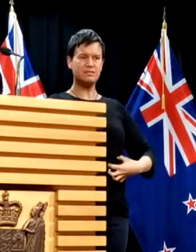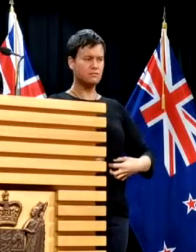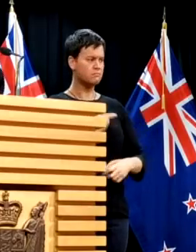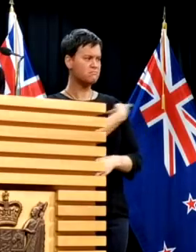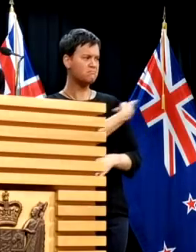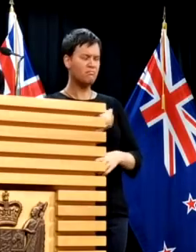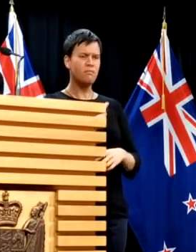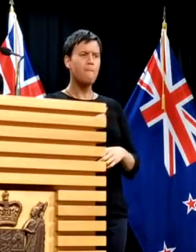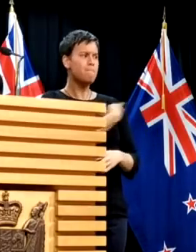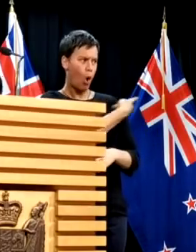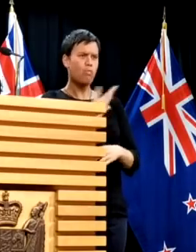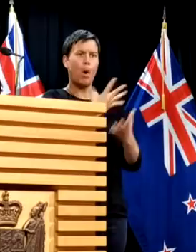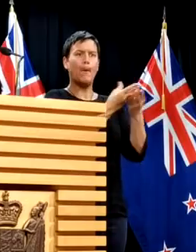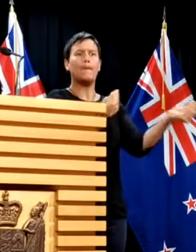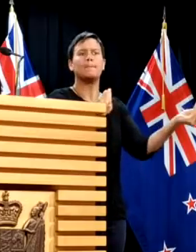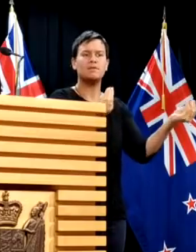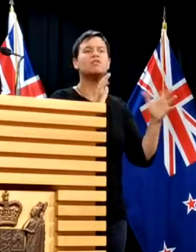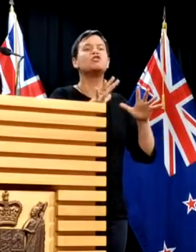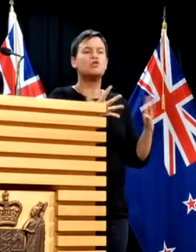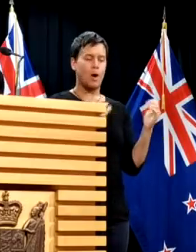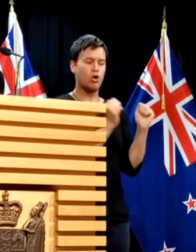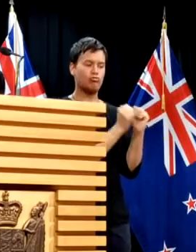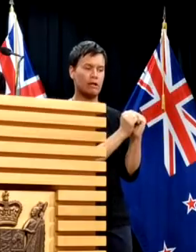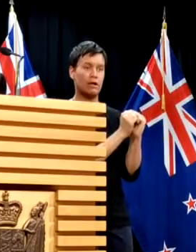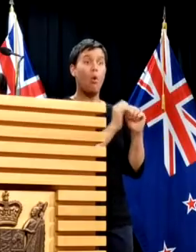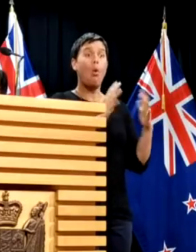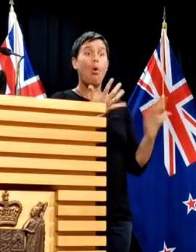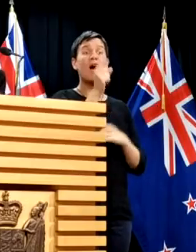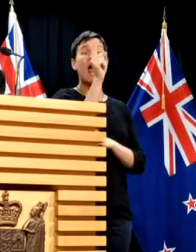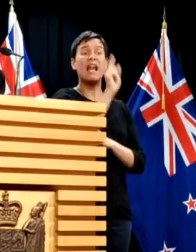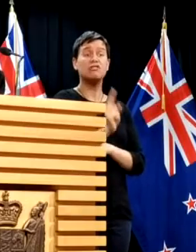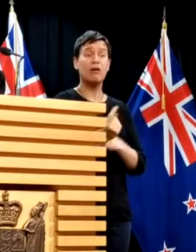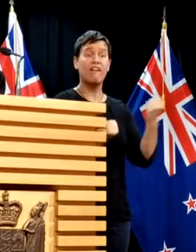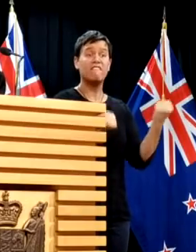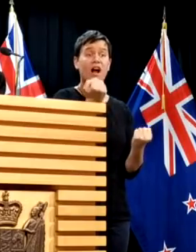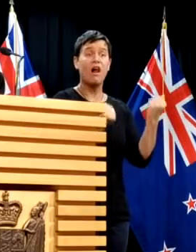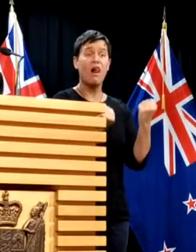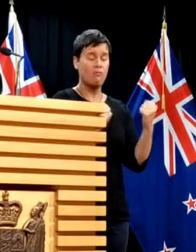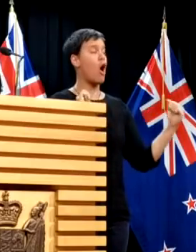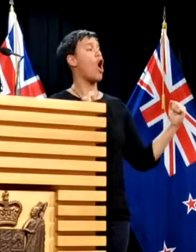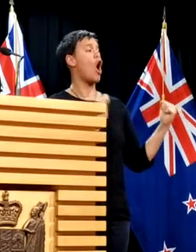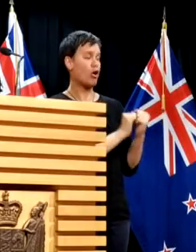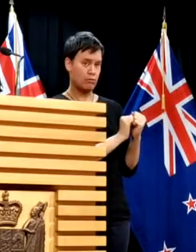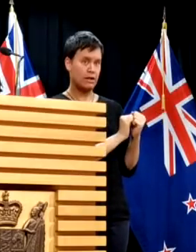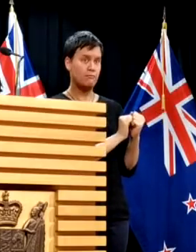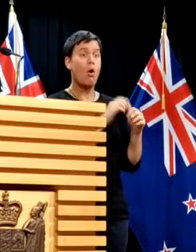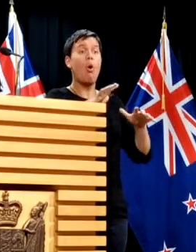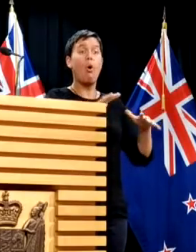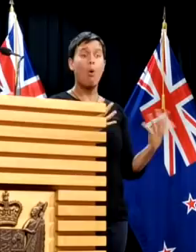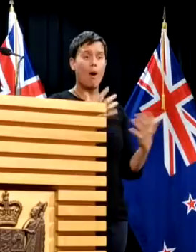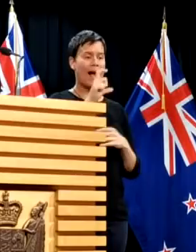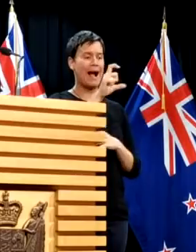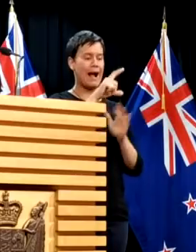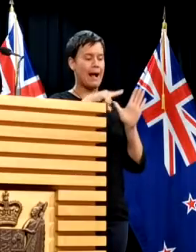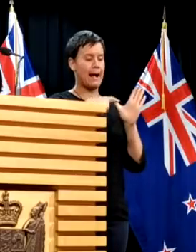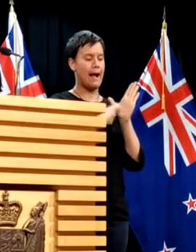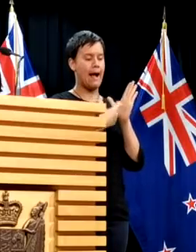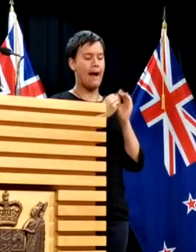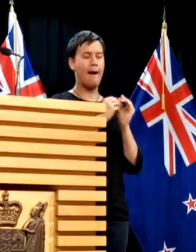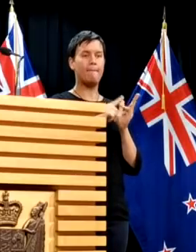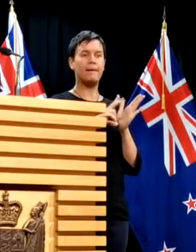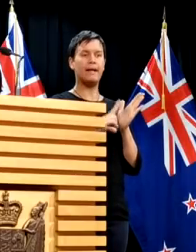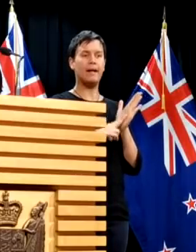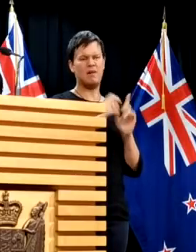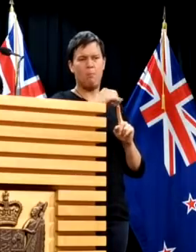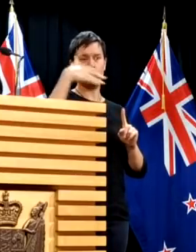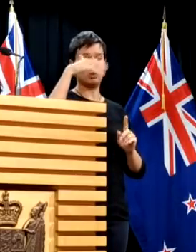that. The uptake of low emission vehicles, the Zero Carbon Act, these are all areas where there's good consensus, but we might have different policy